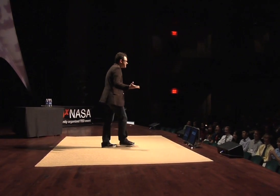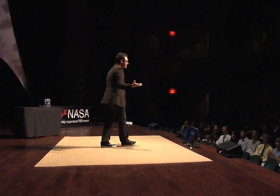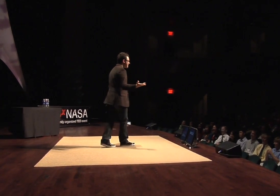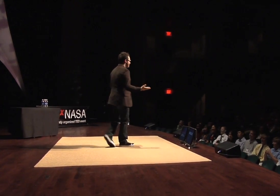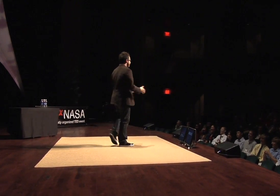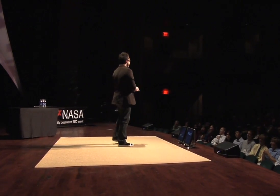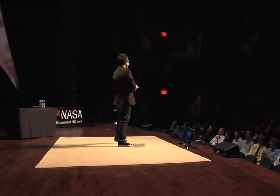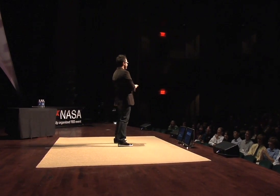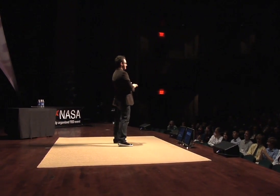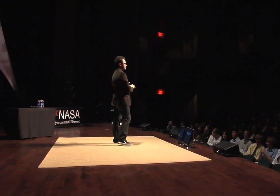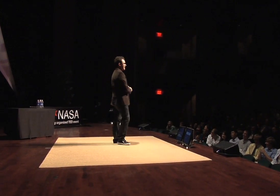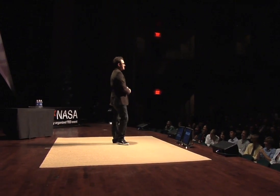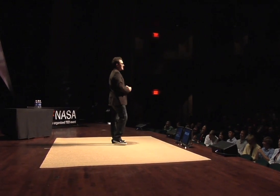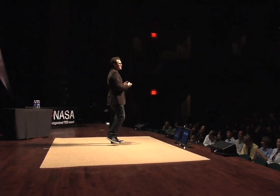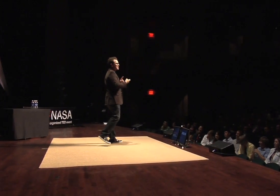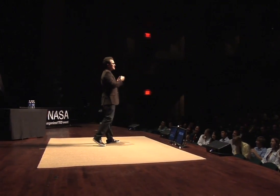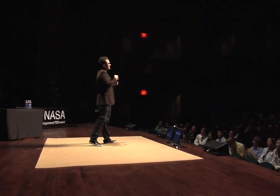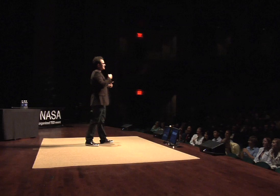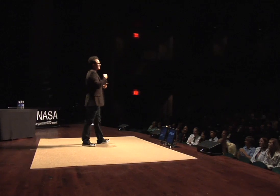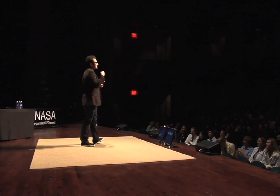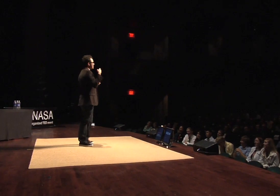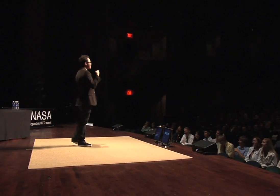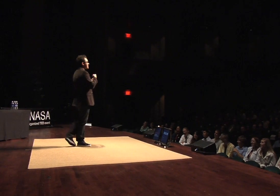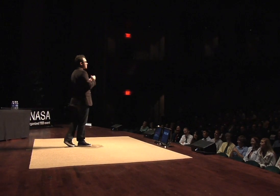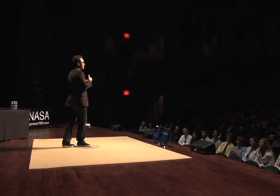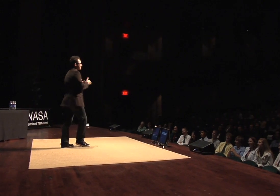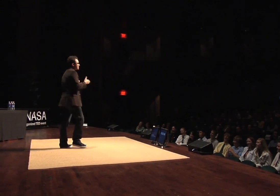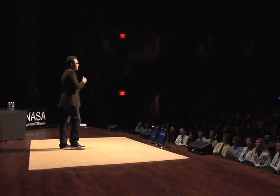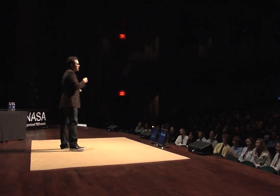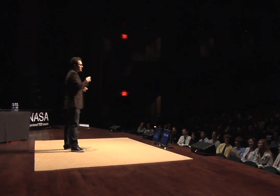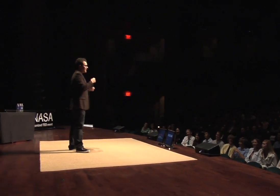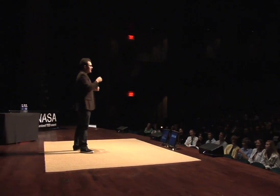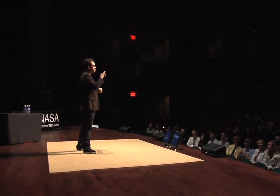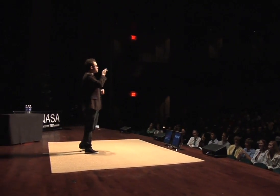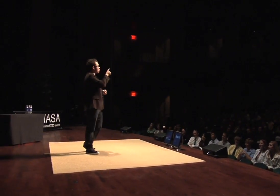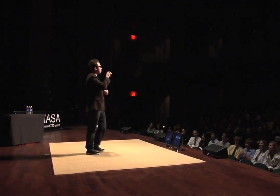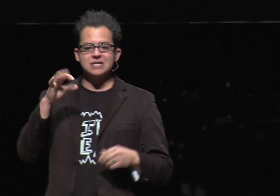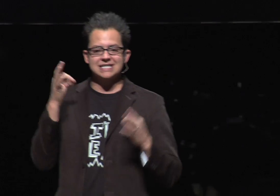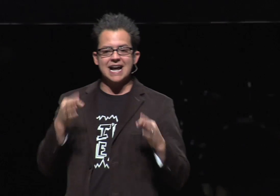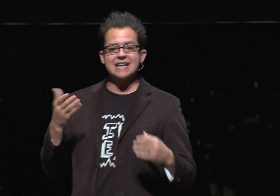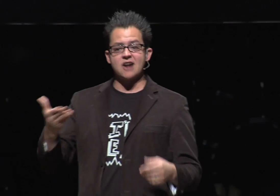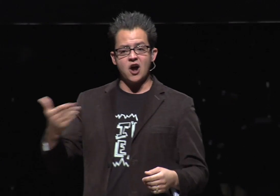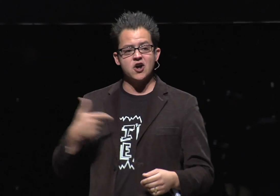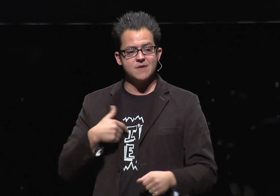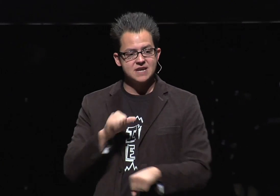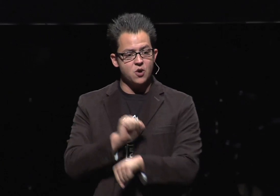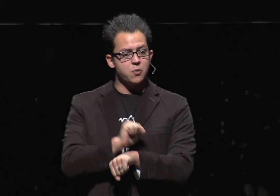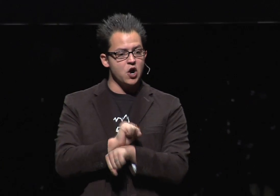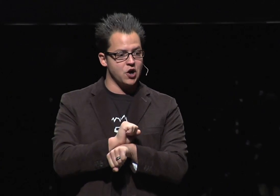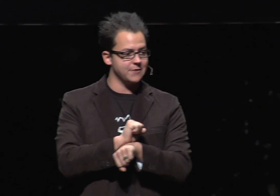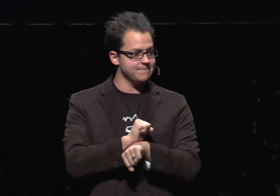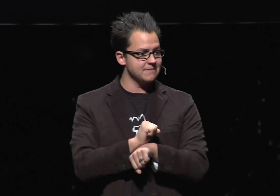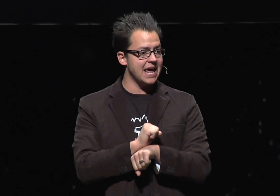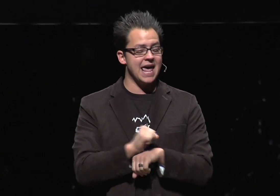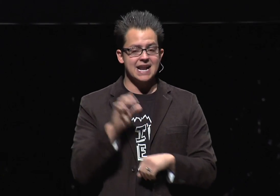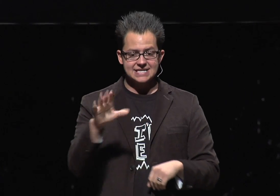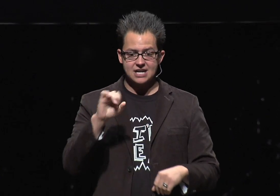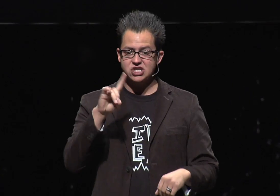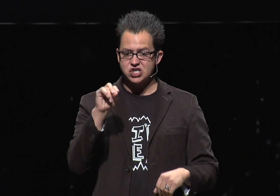like, but from that point forward, Joel decided to hire me to work at his